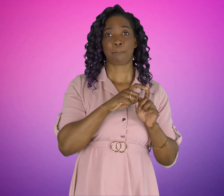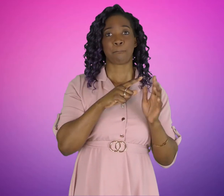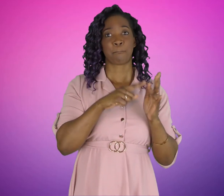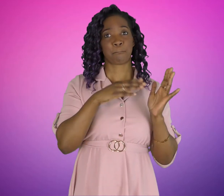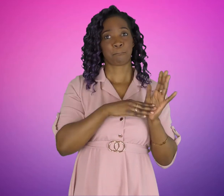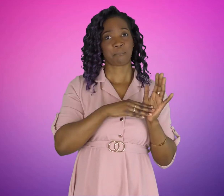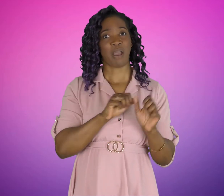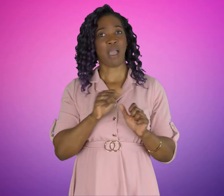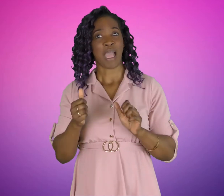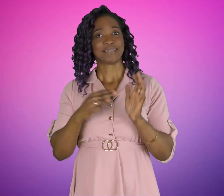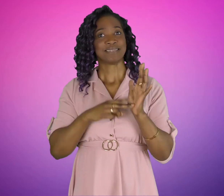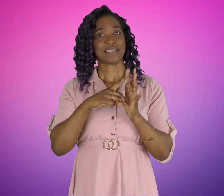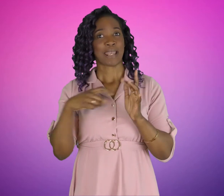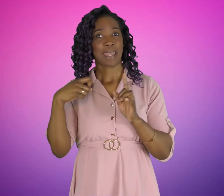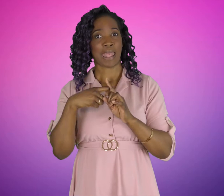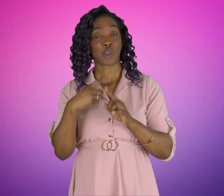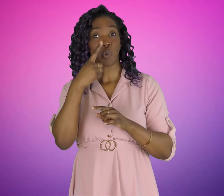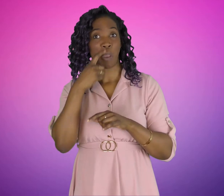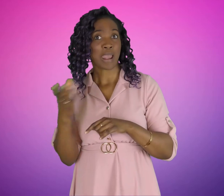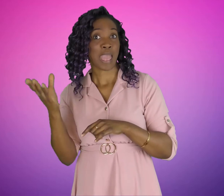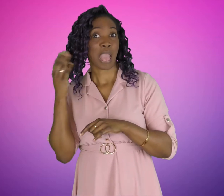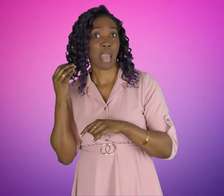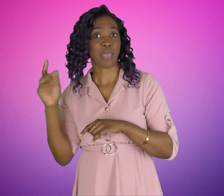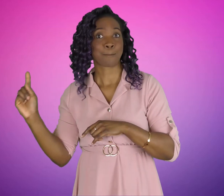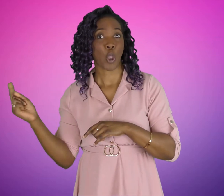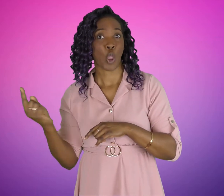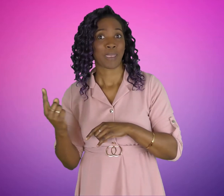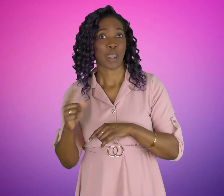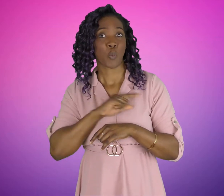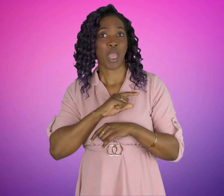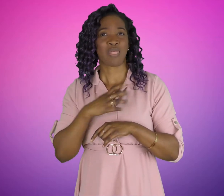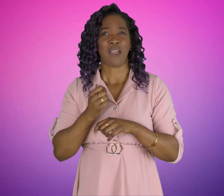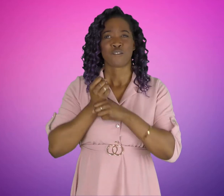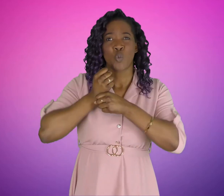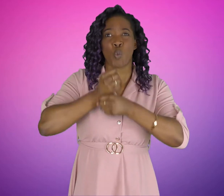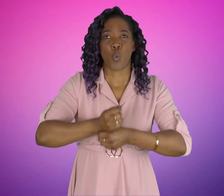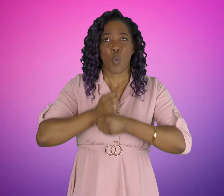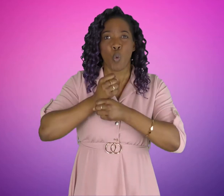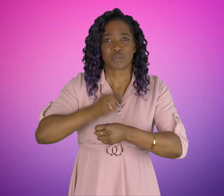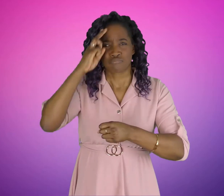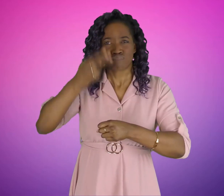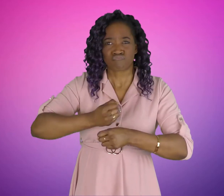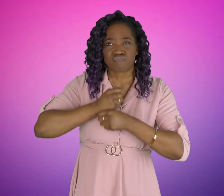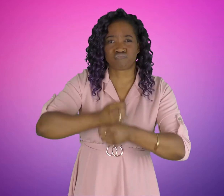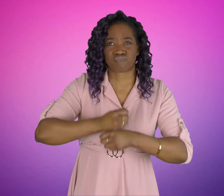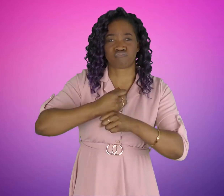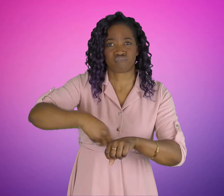were Dom and Nick. You could hear Dom and Nick coming swiftly up any cobbled street, for they rode upon a horse and